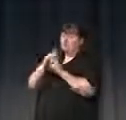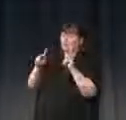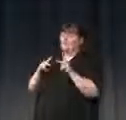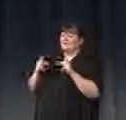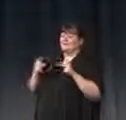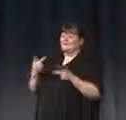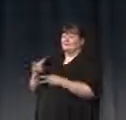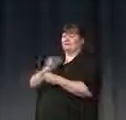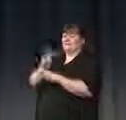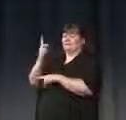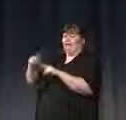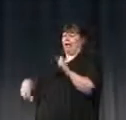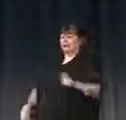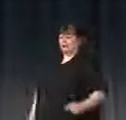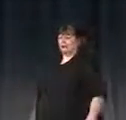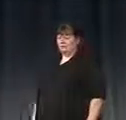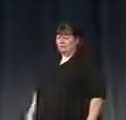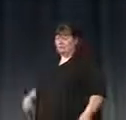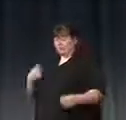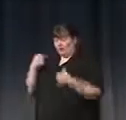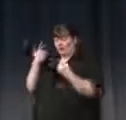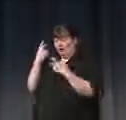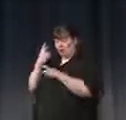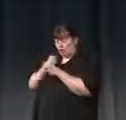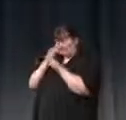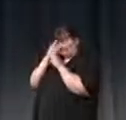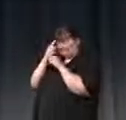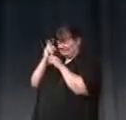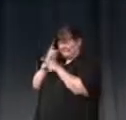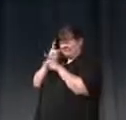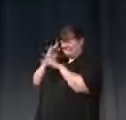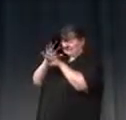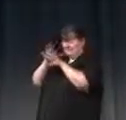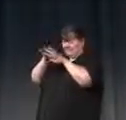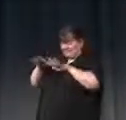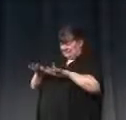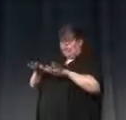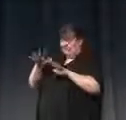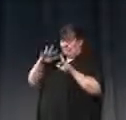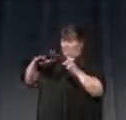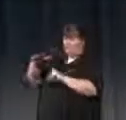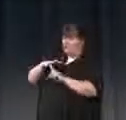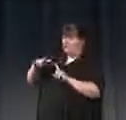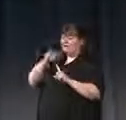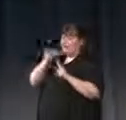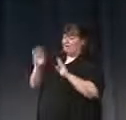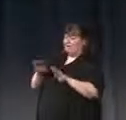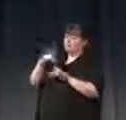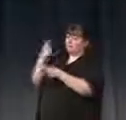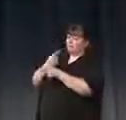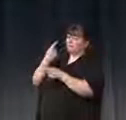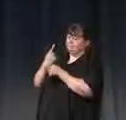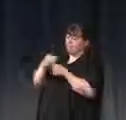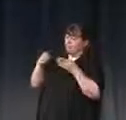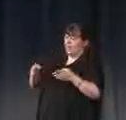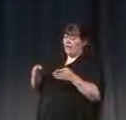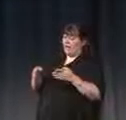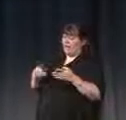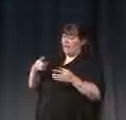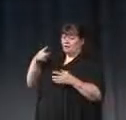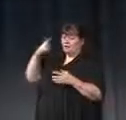worse at this task. So they're not as good at extracting the properties of the environment when it doesn't really behave in the way that your brain expects